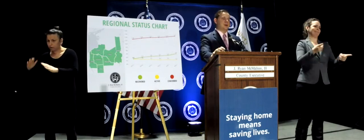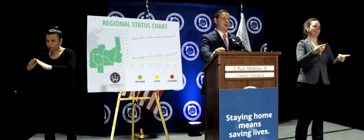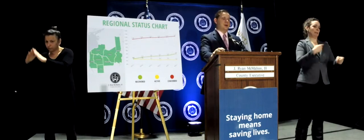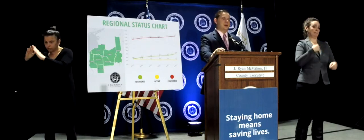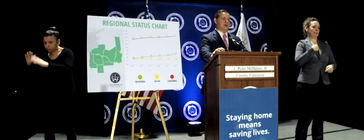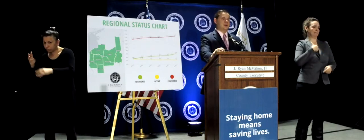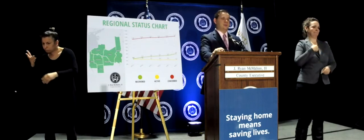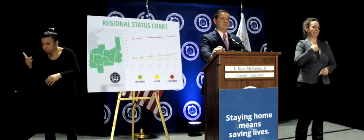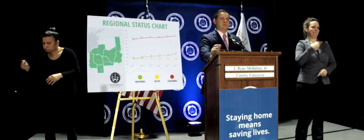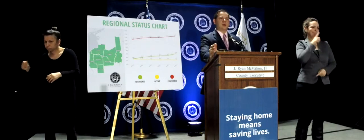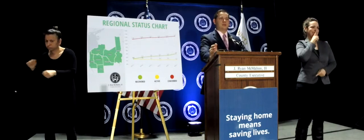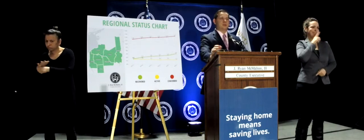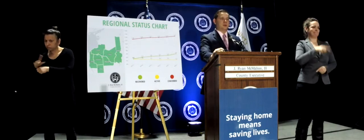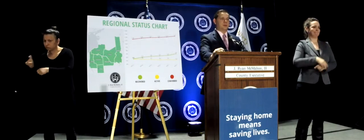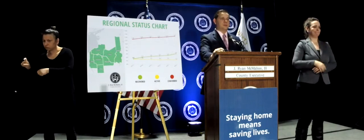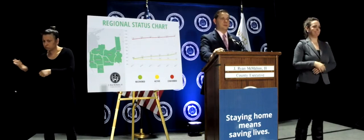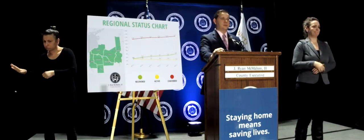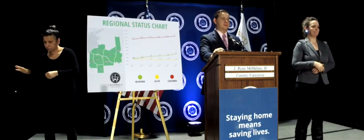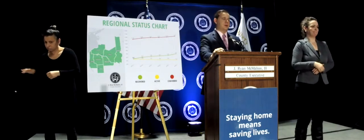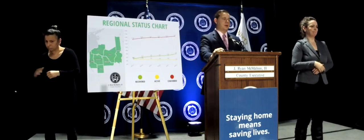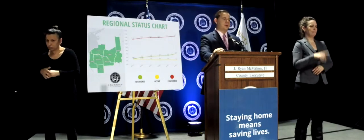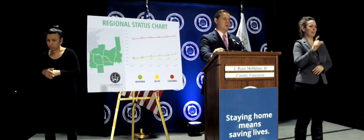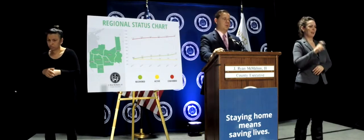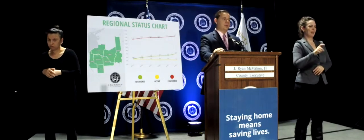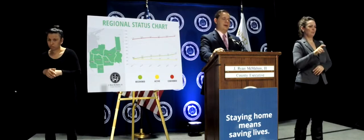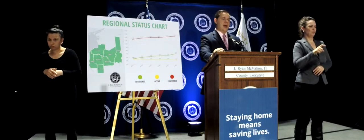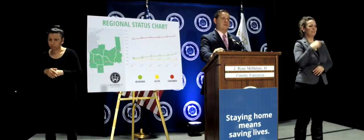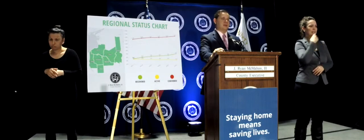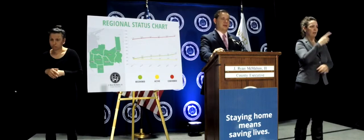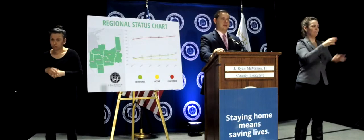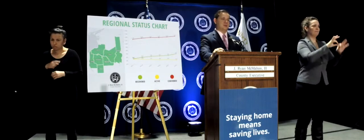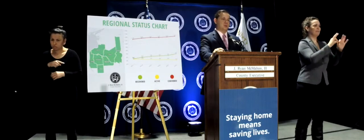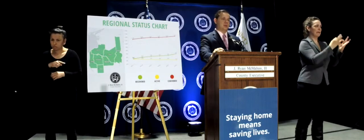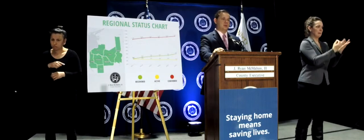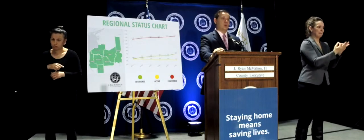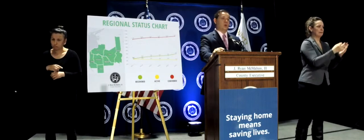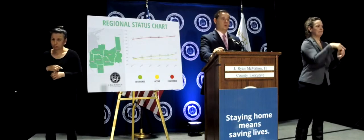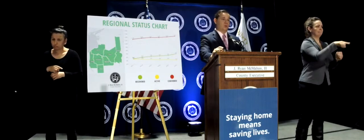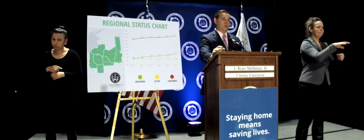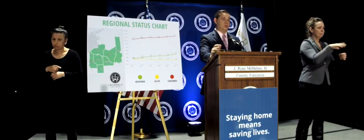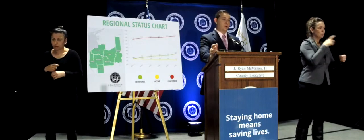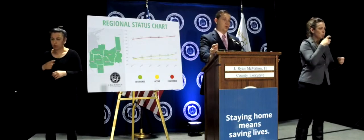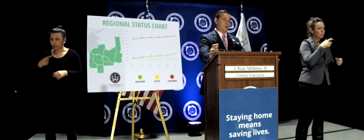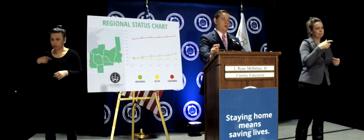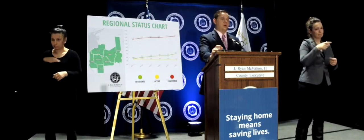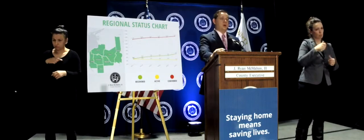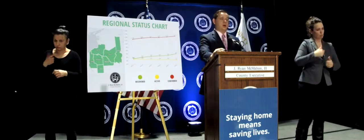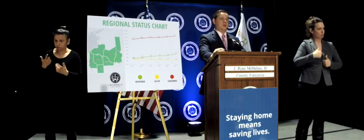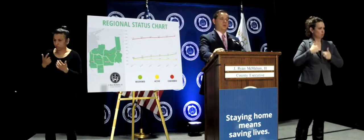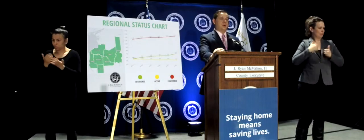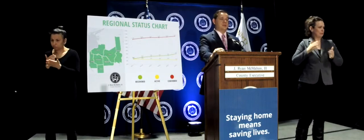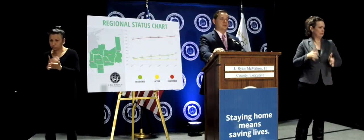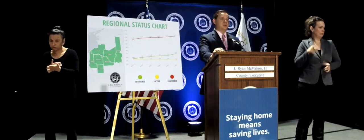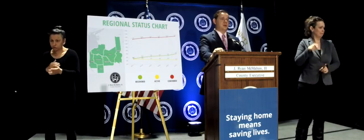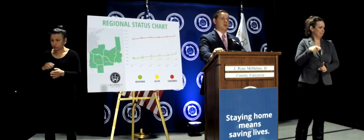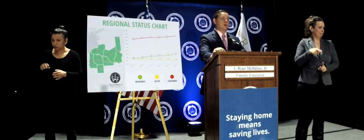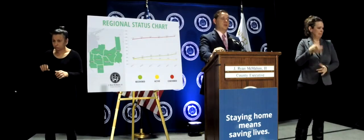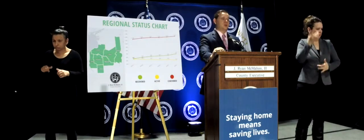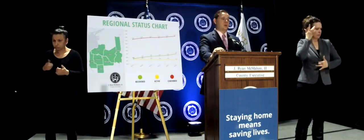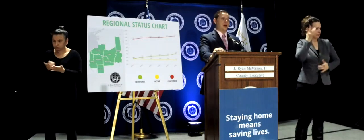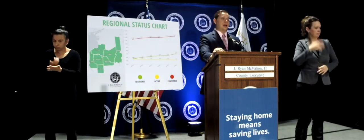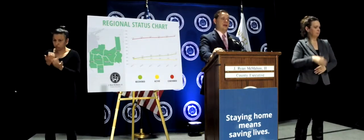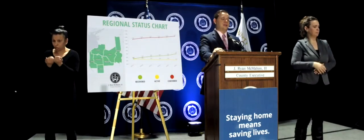businesses, and mind you, these are businesses, when they have a case, do let their workforce know, their residents